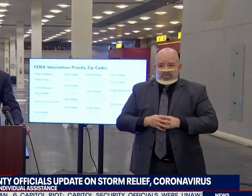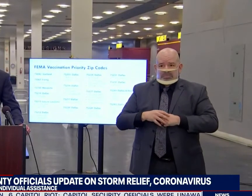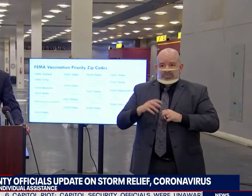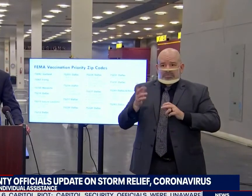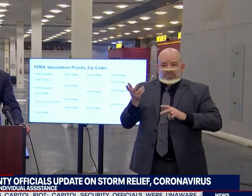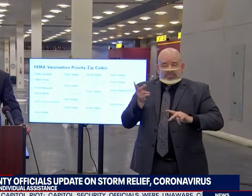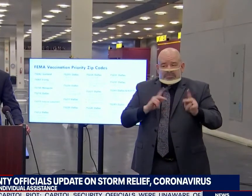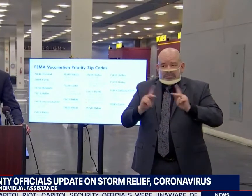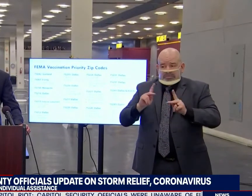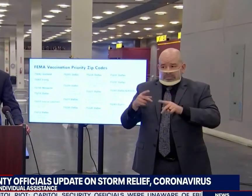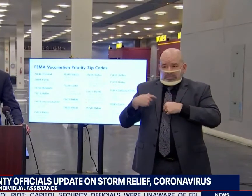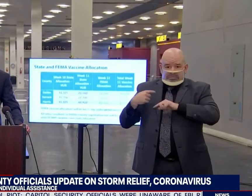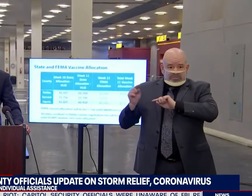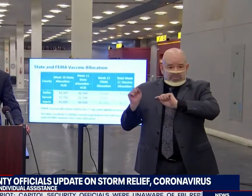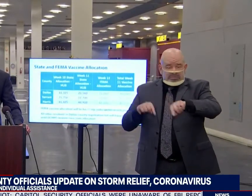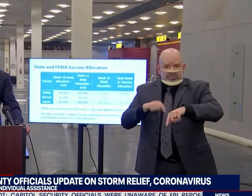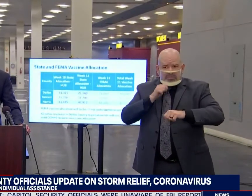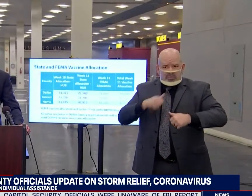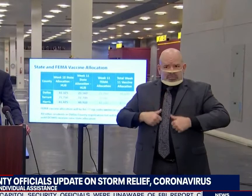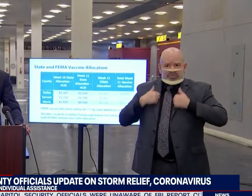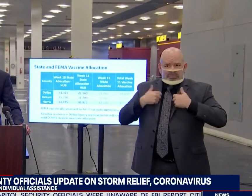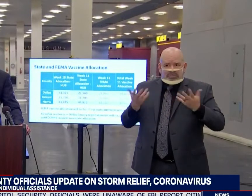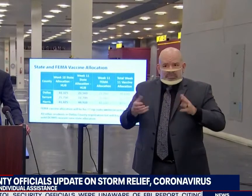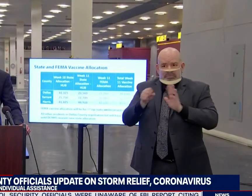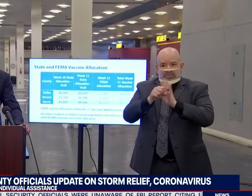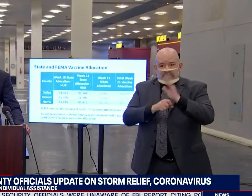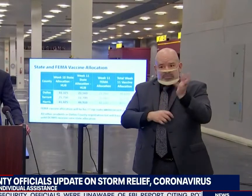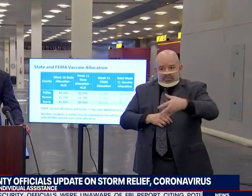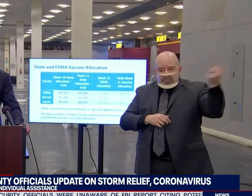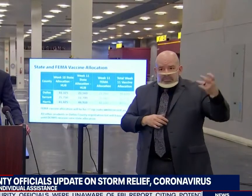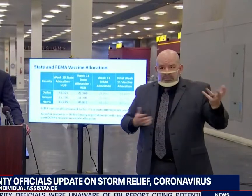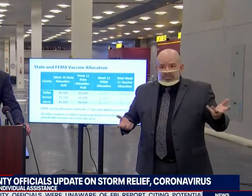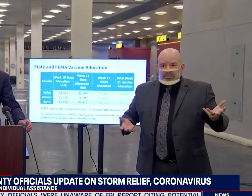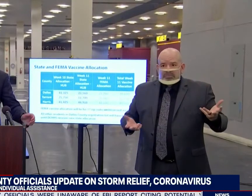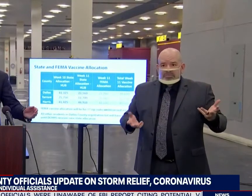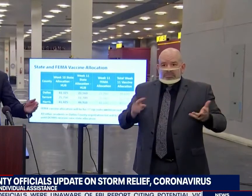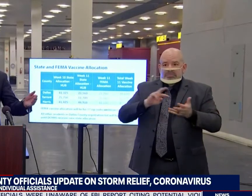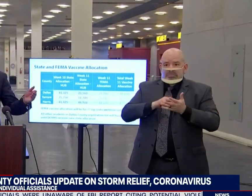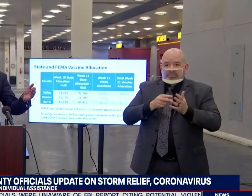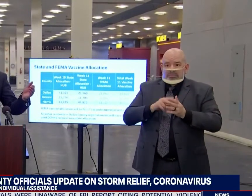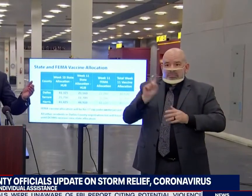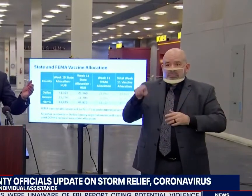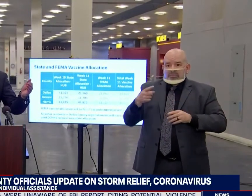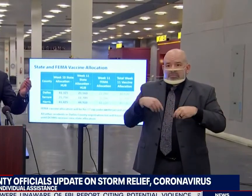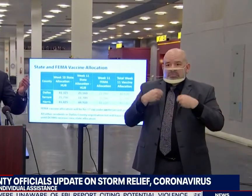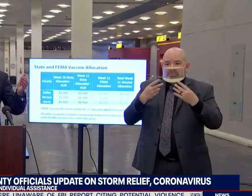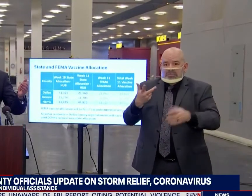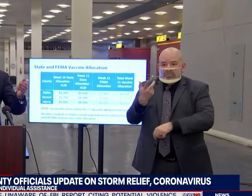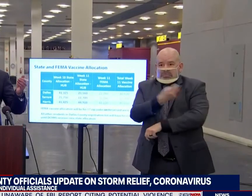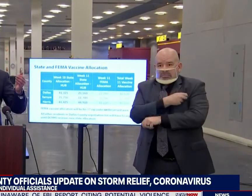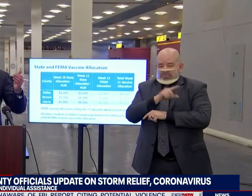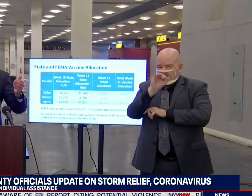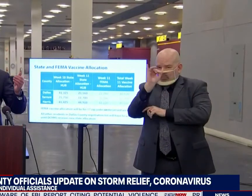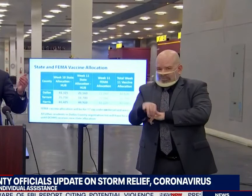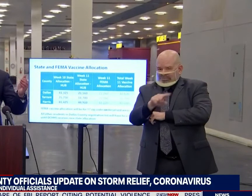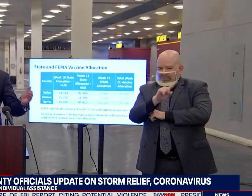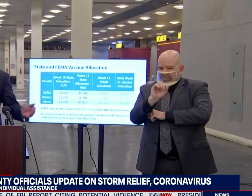Terry County. And if the state doesn't restore the the uh vaccine, it leaves us with the uh